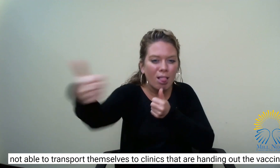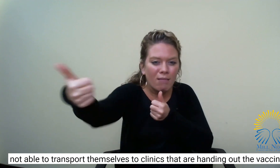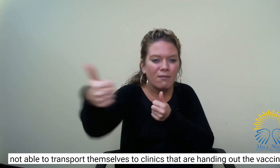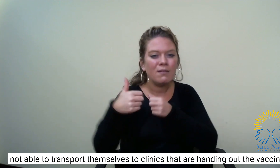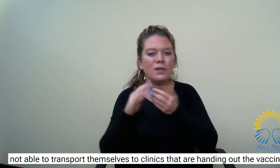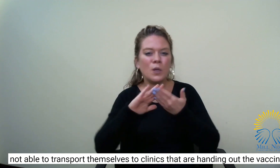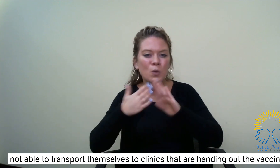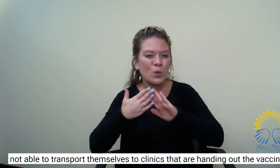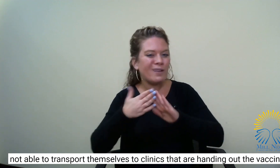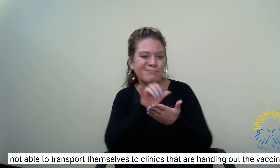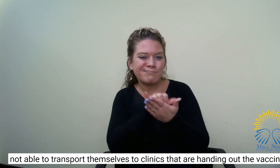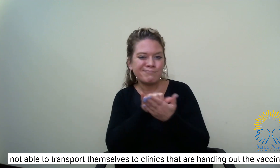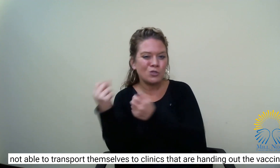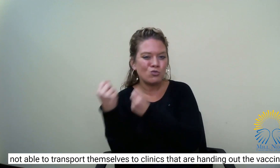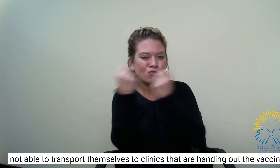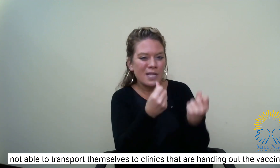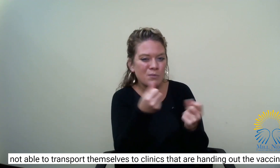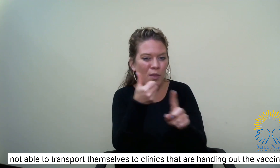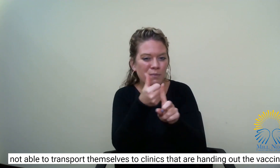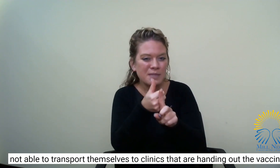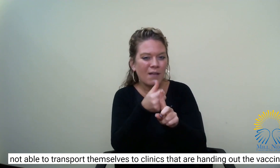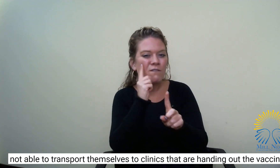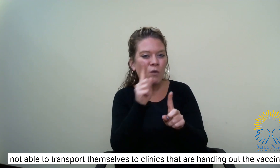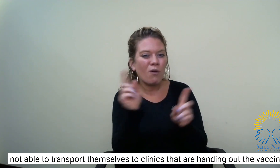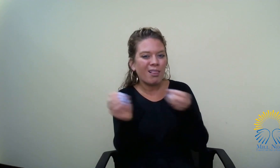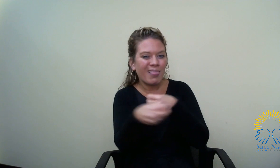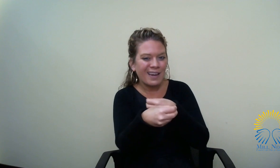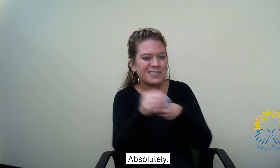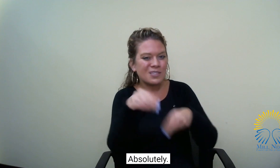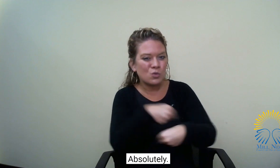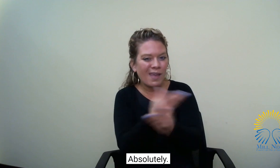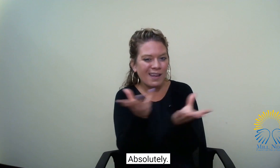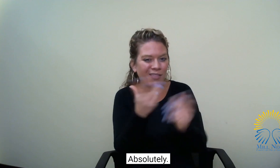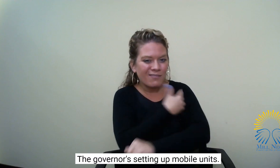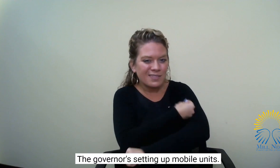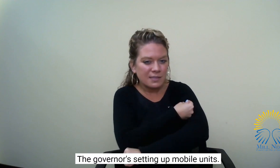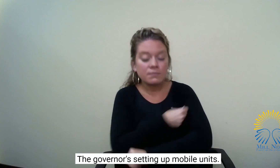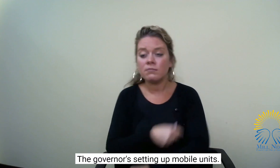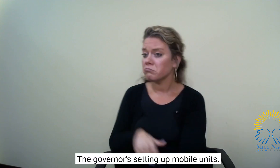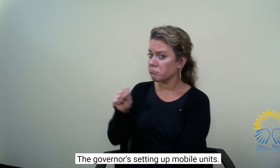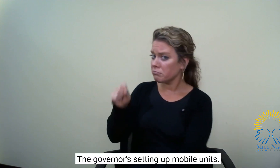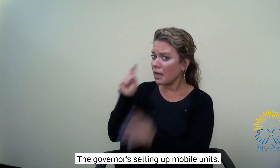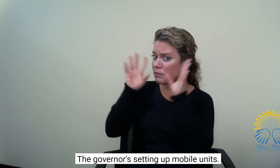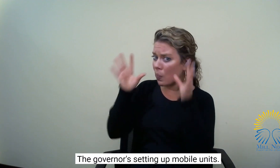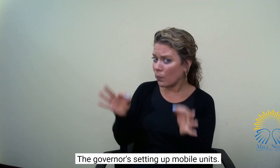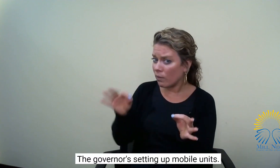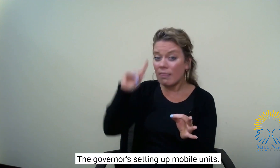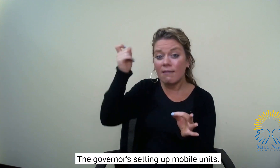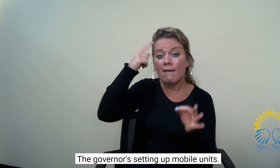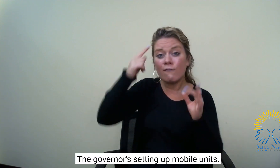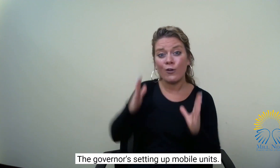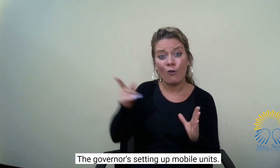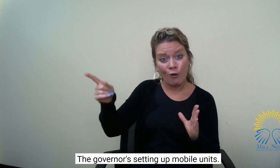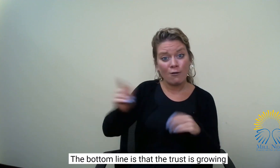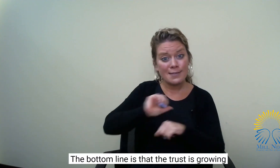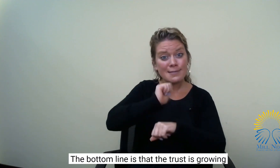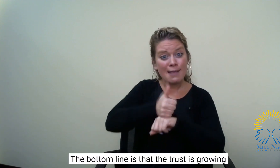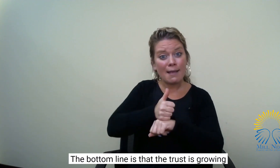to clinics that are handing out the vaccine. Absolutely. The governor is setting up mobile units. The bottom line